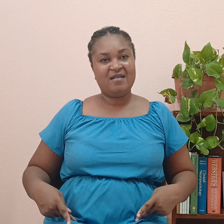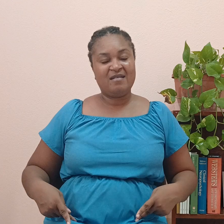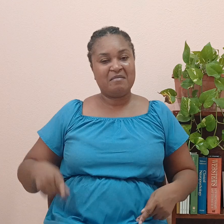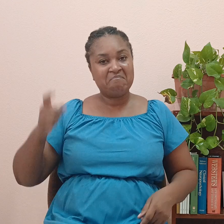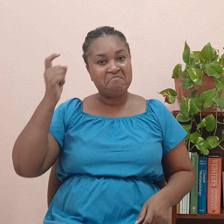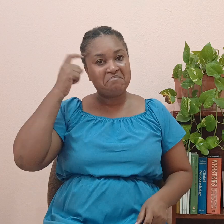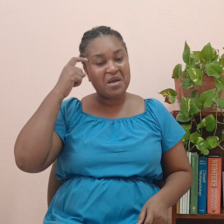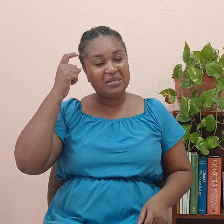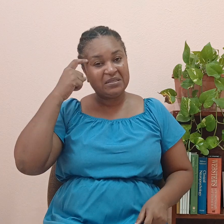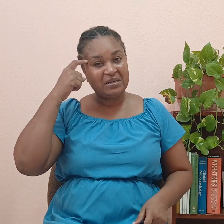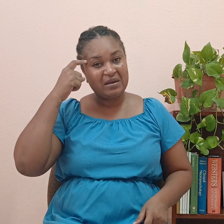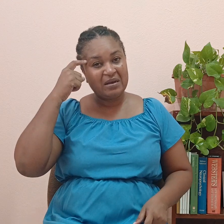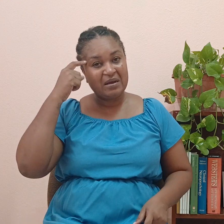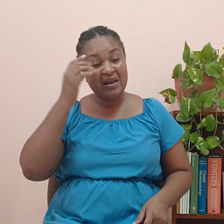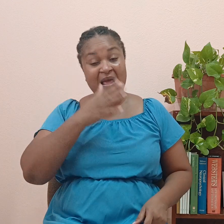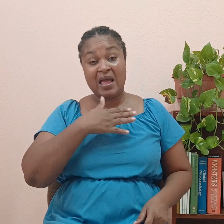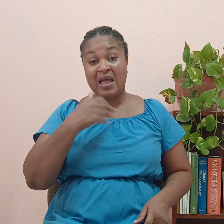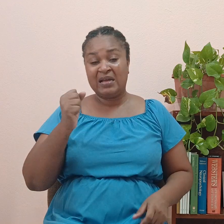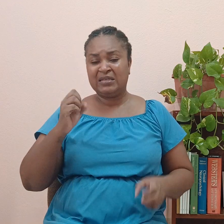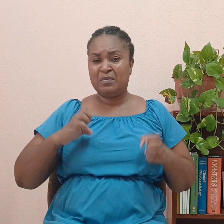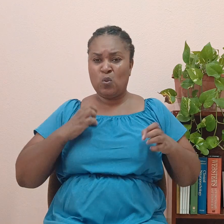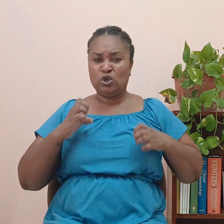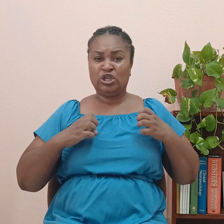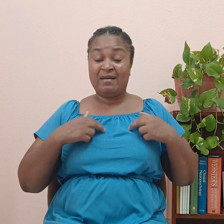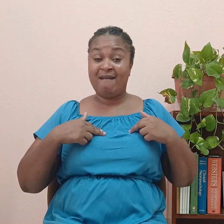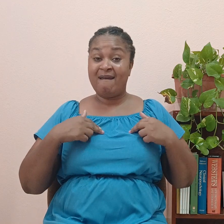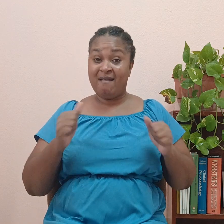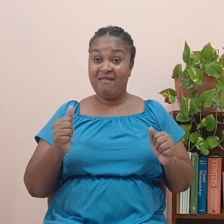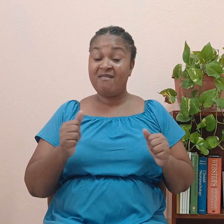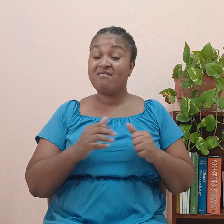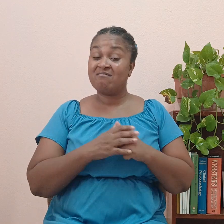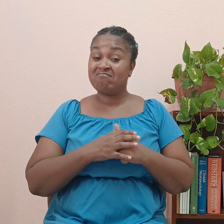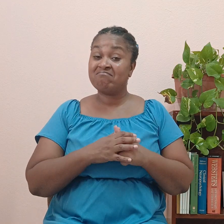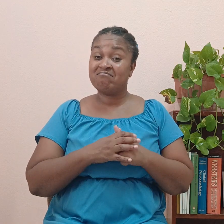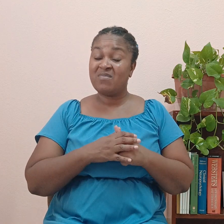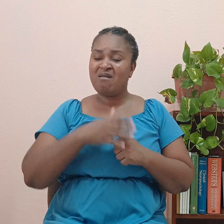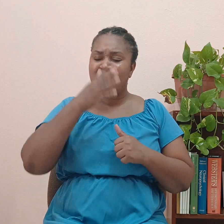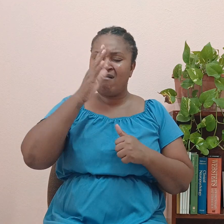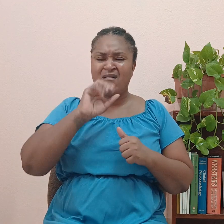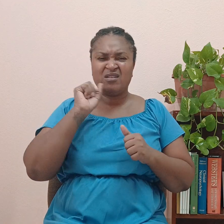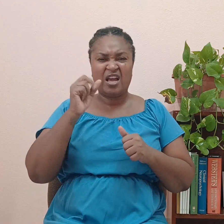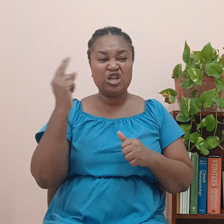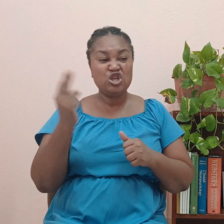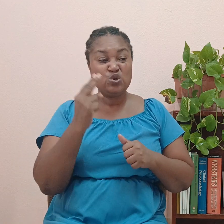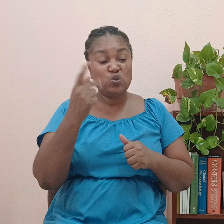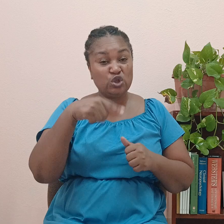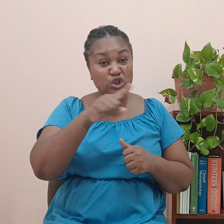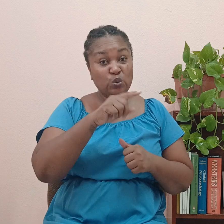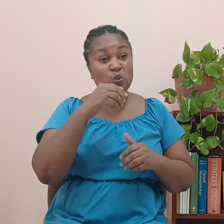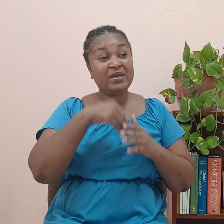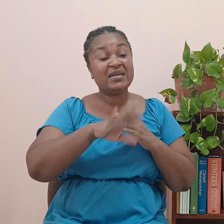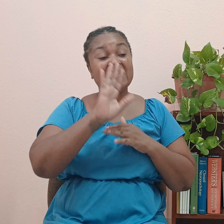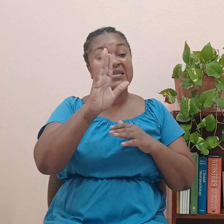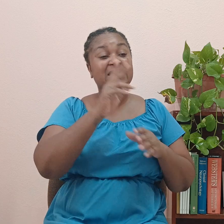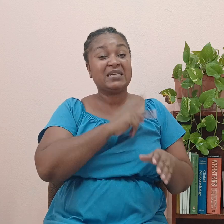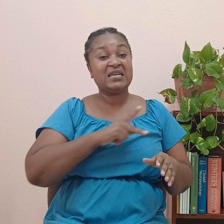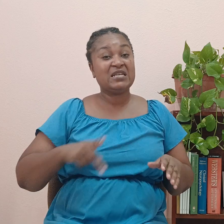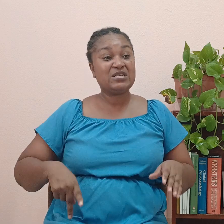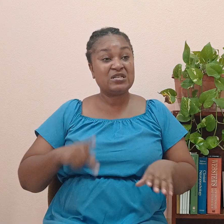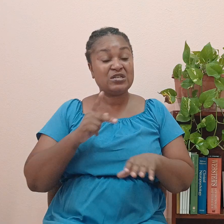mental, and emotional health, God can use you in His kingdom building.